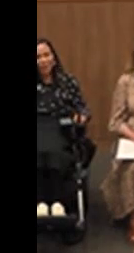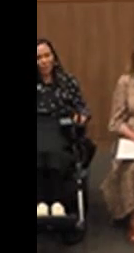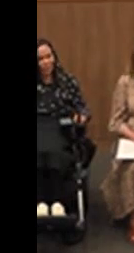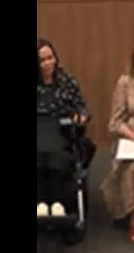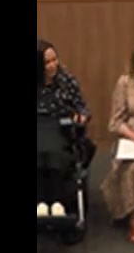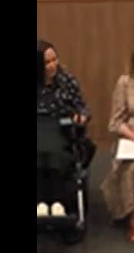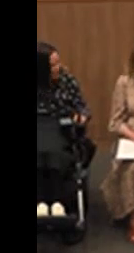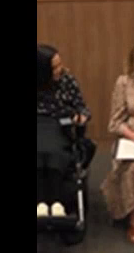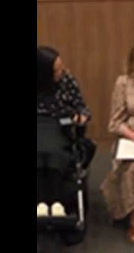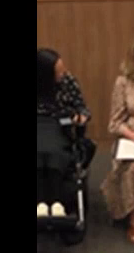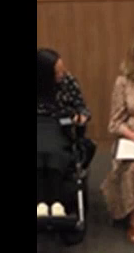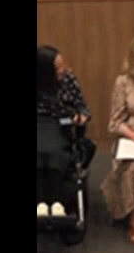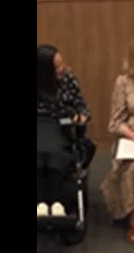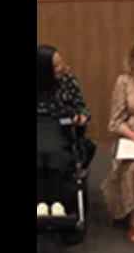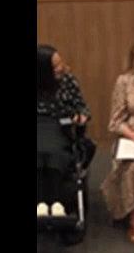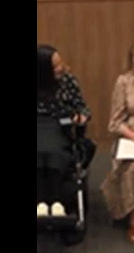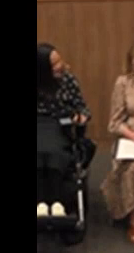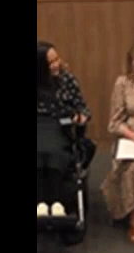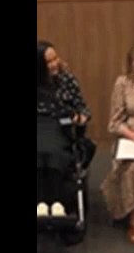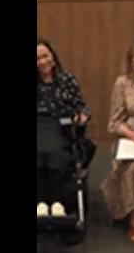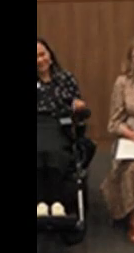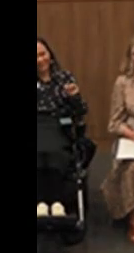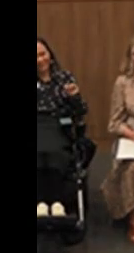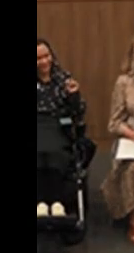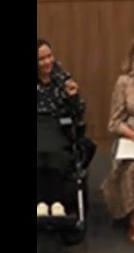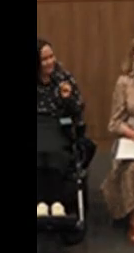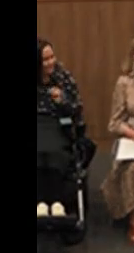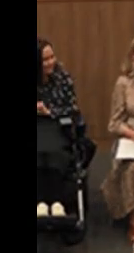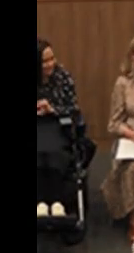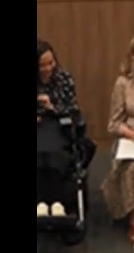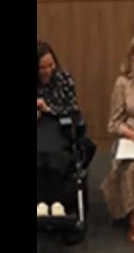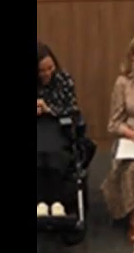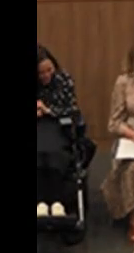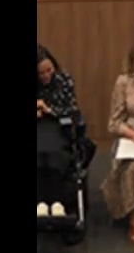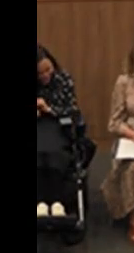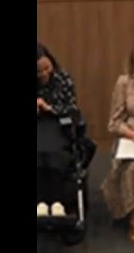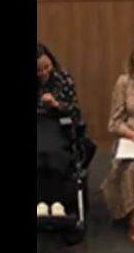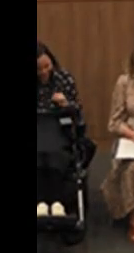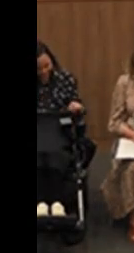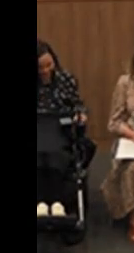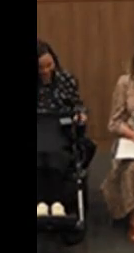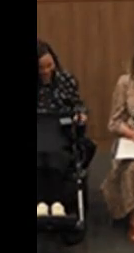Coordination. Welcome, Danielle. Thanks, Joss. Thank you.